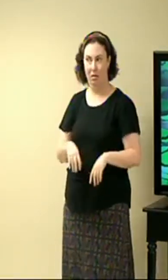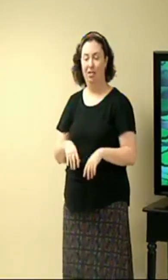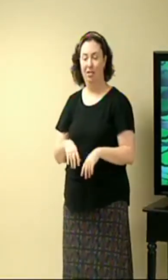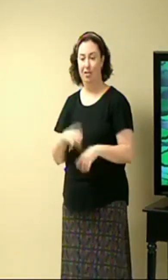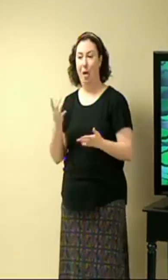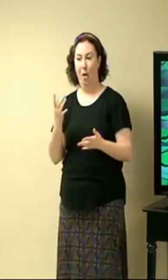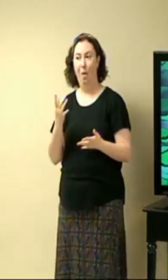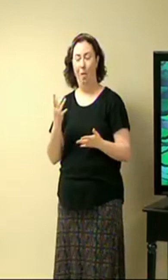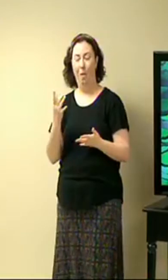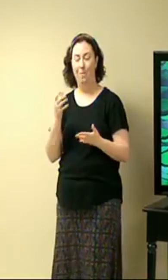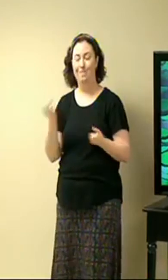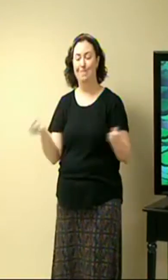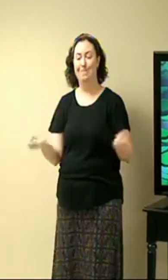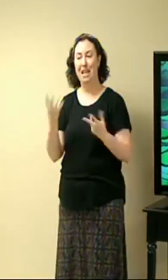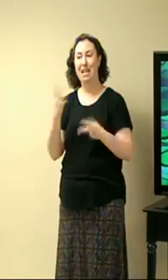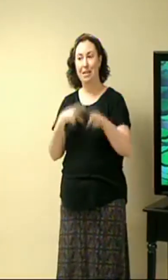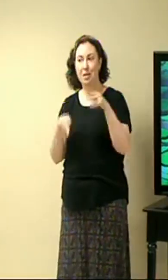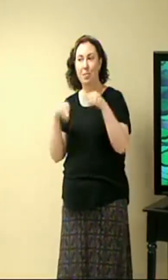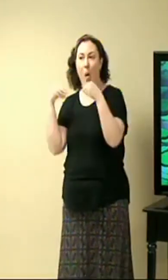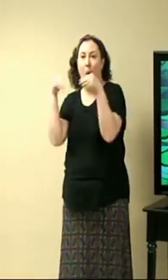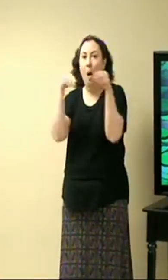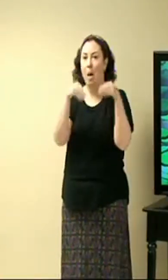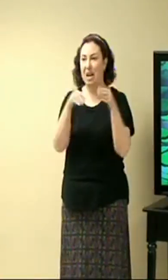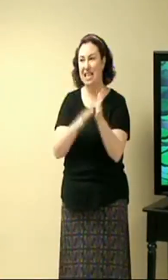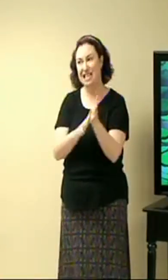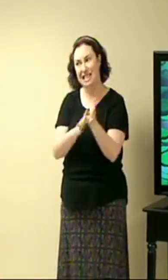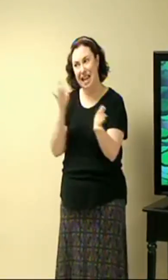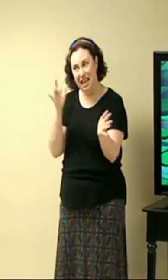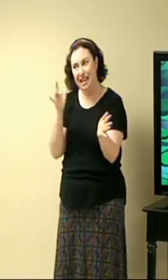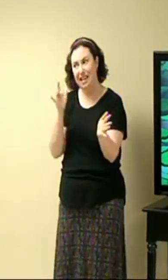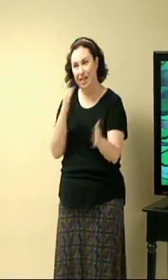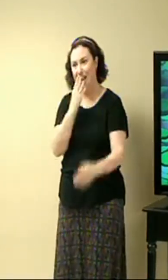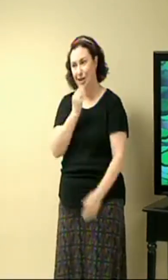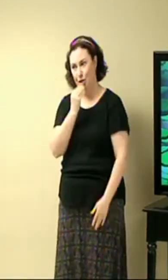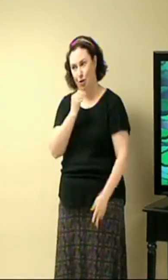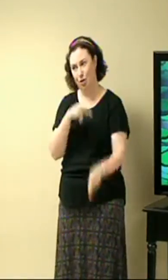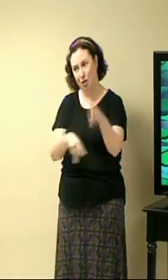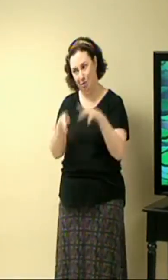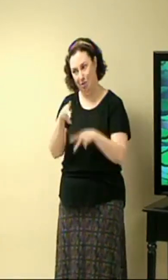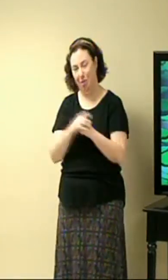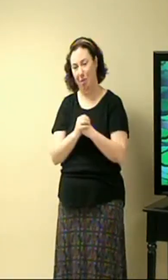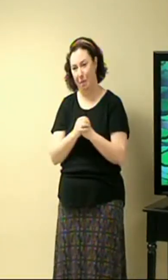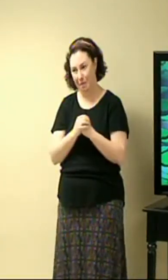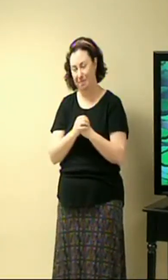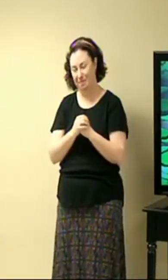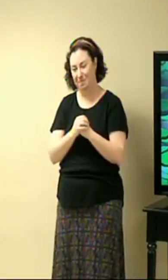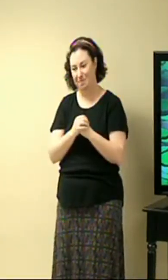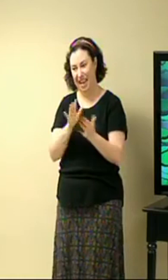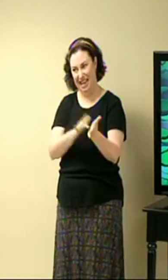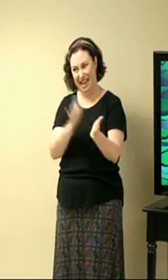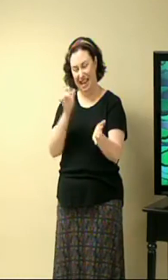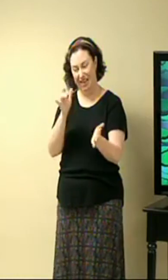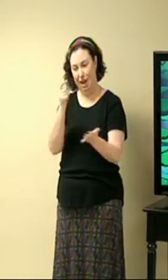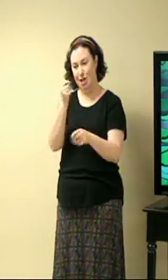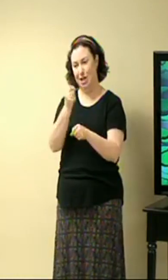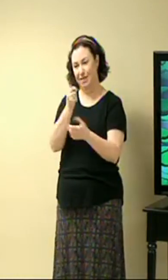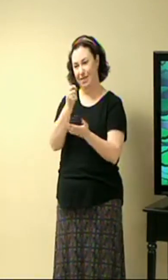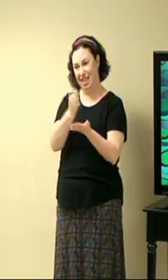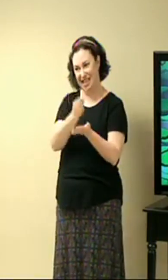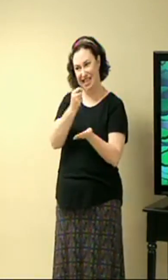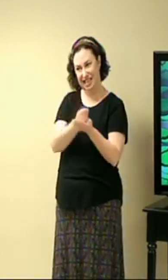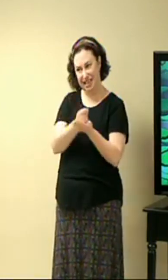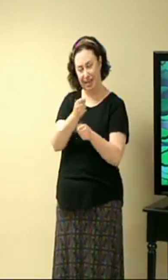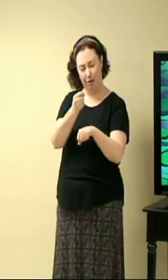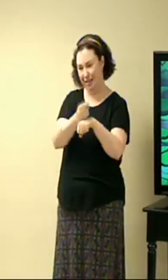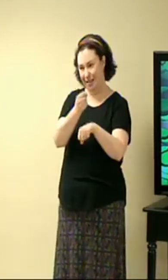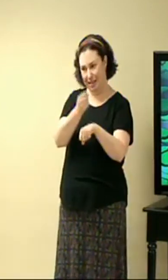Instead, everybody's yelling, everybody's trading, everybody's bartering, there's animals running around. It is far from being the place it was intended to